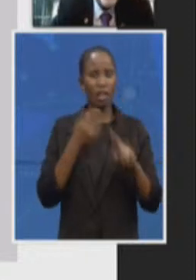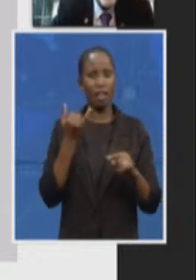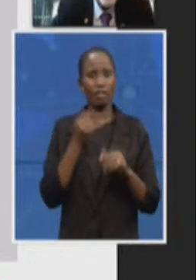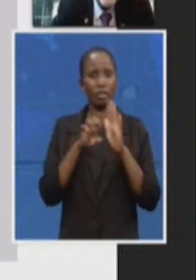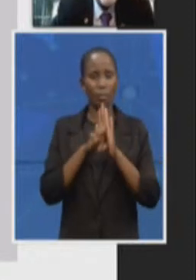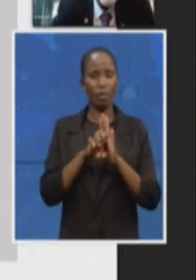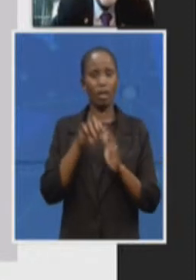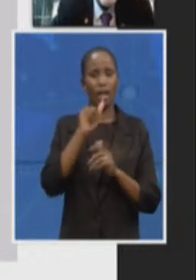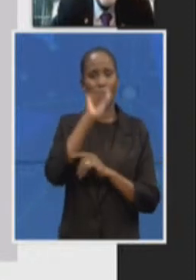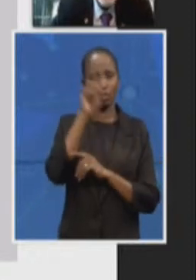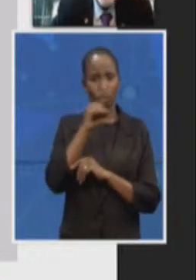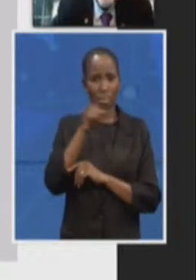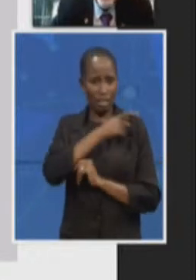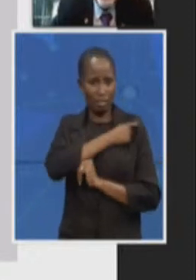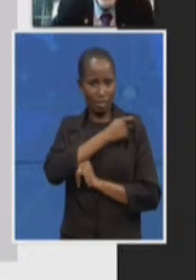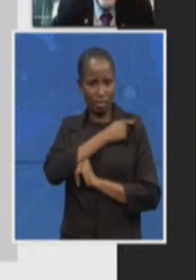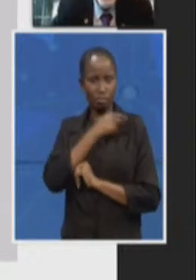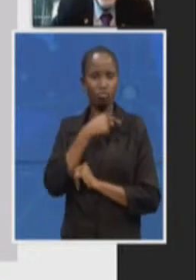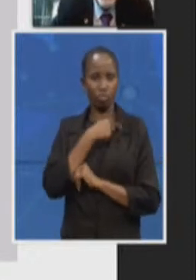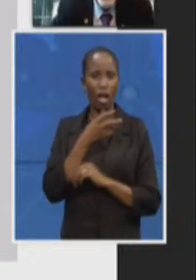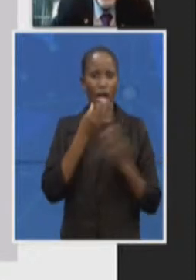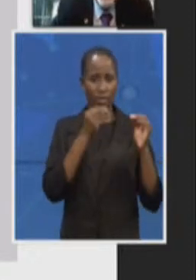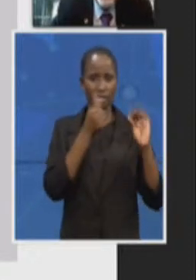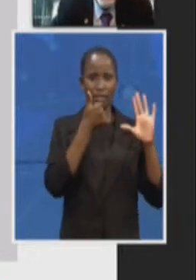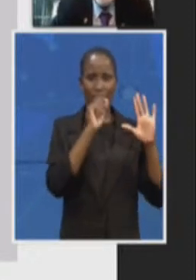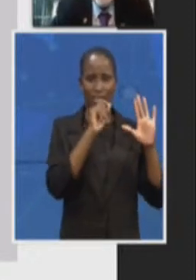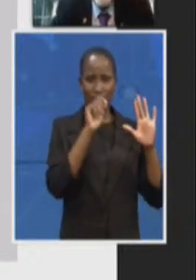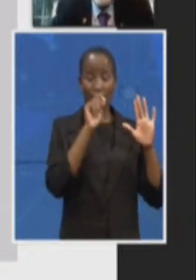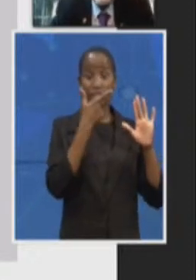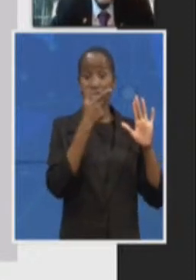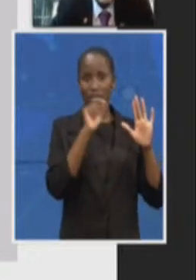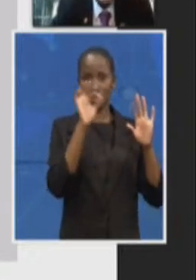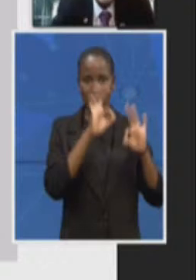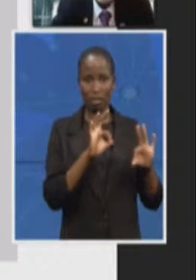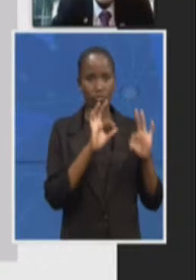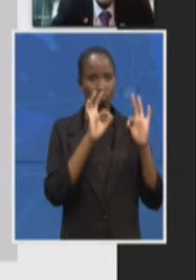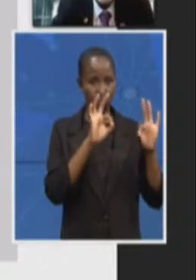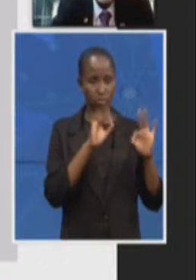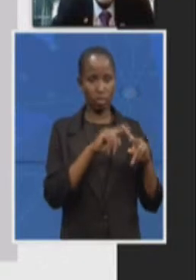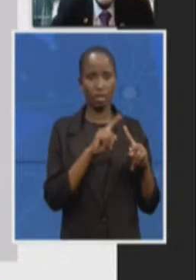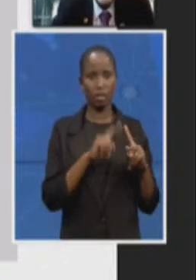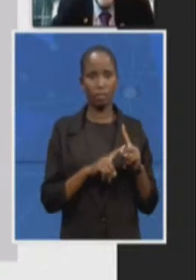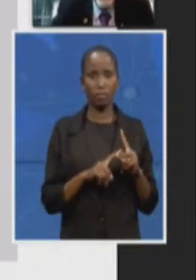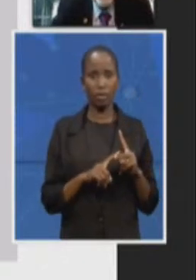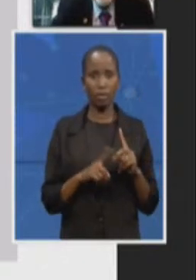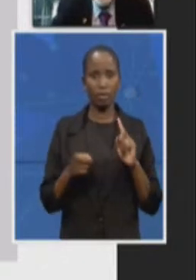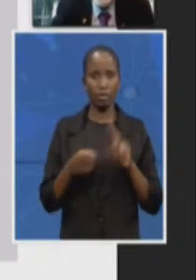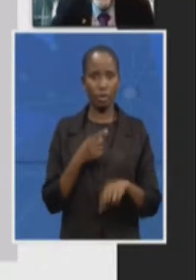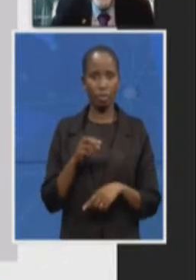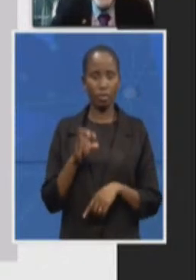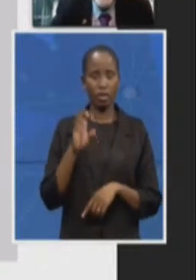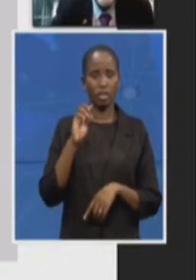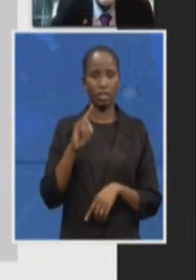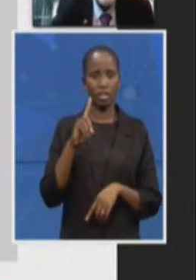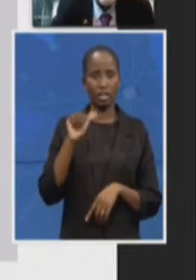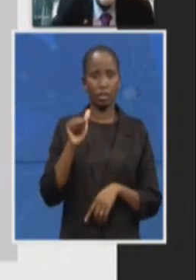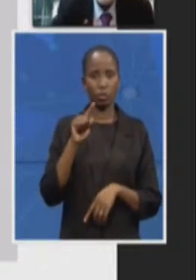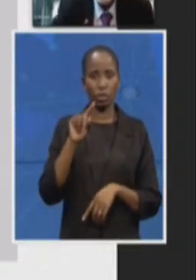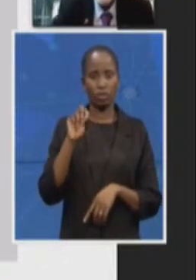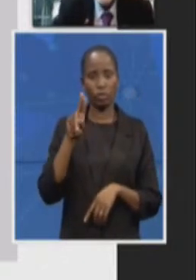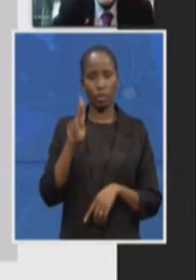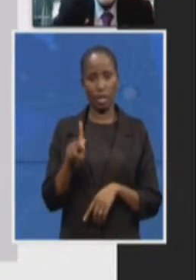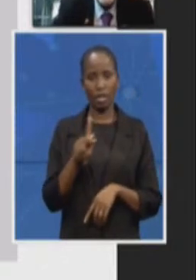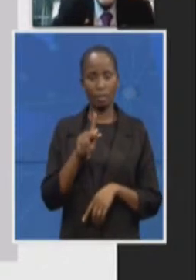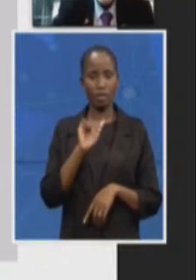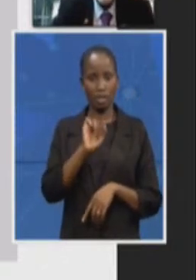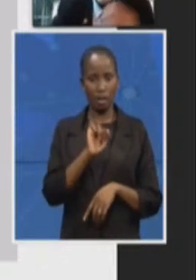70% against the D614G variant, was only 10% effective against the beta, but it was 60% effective